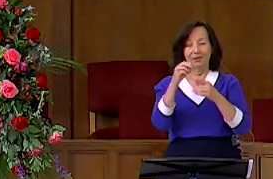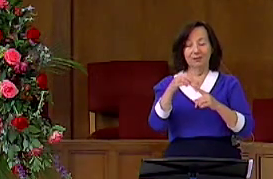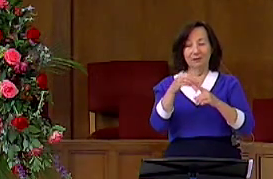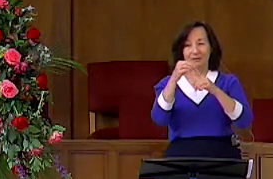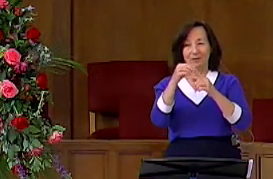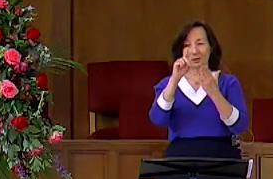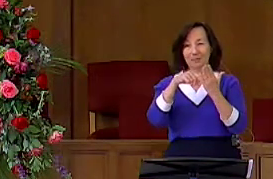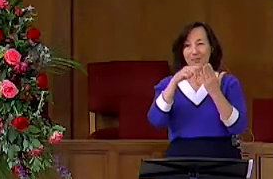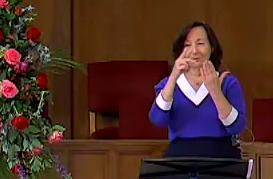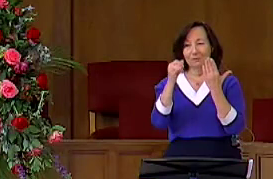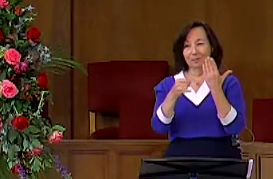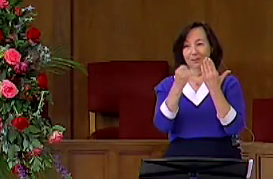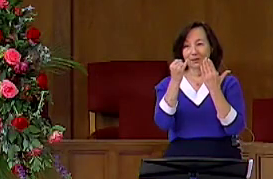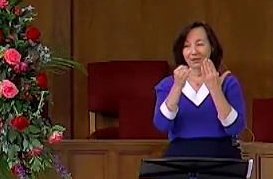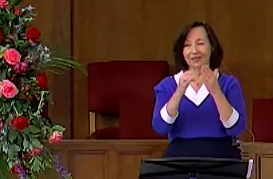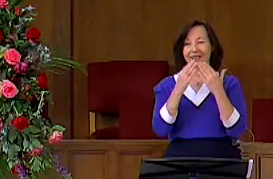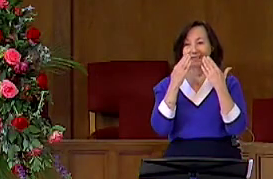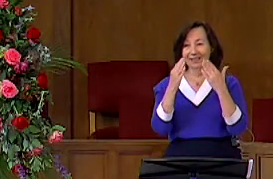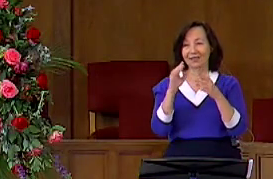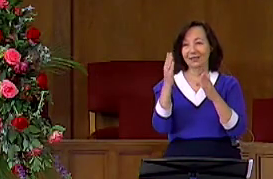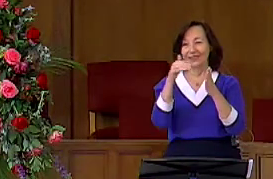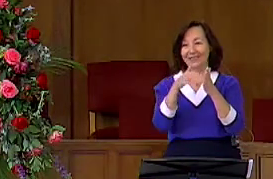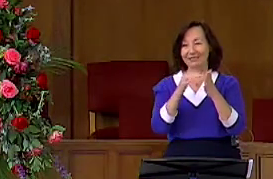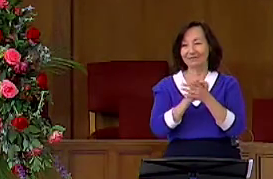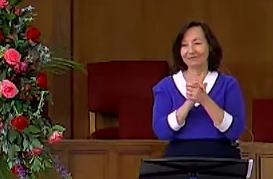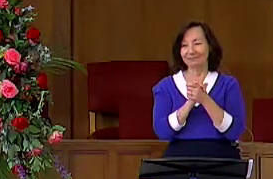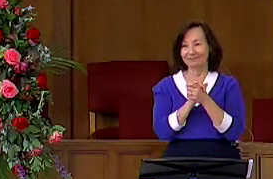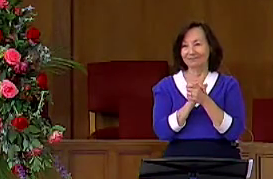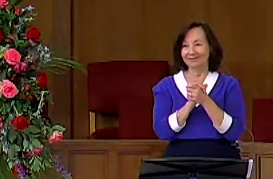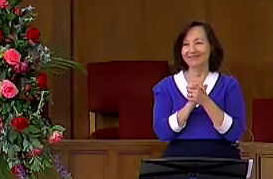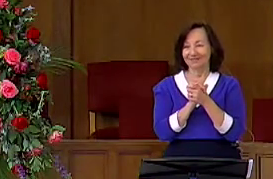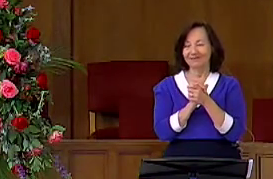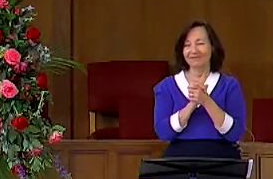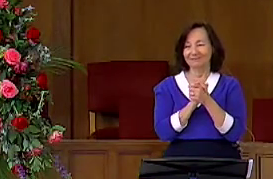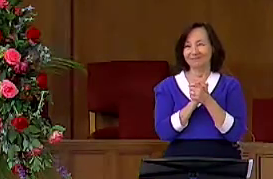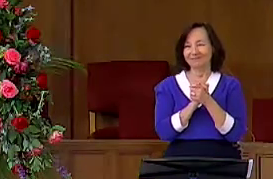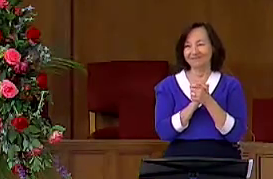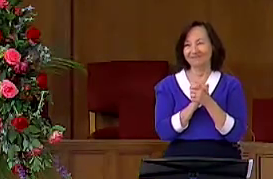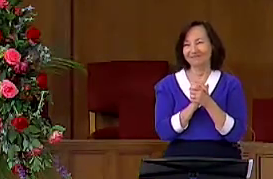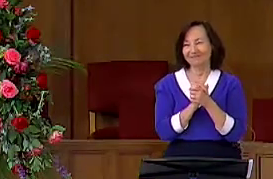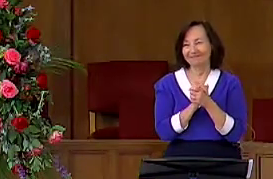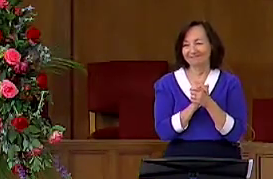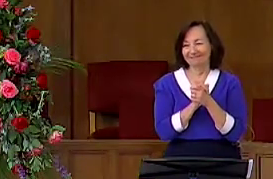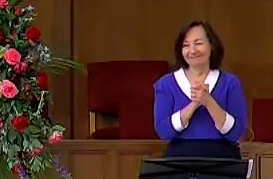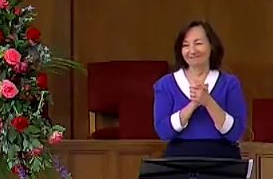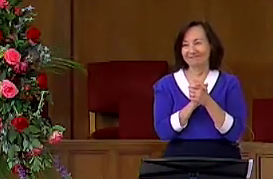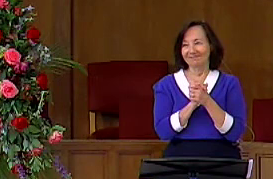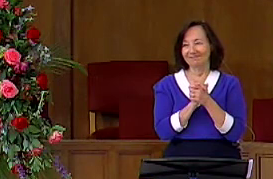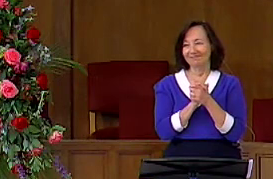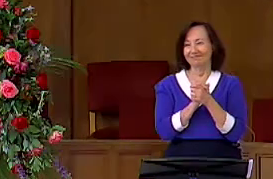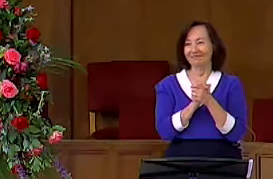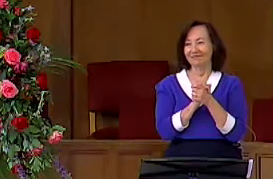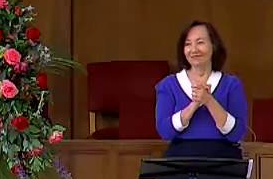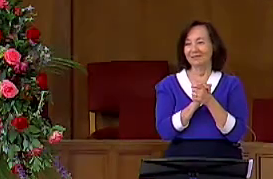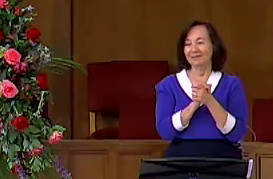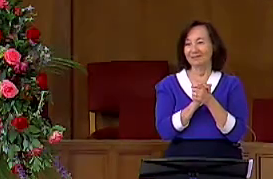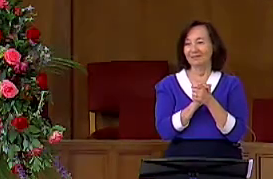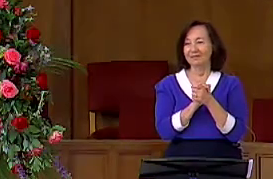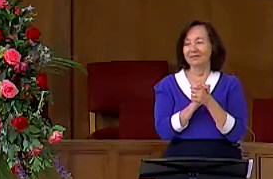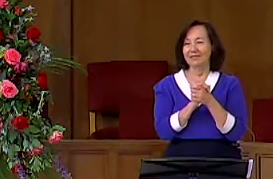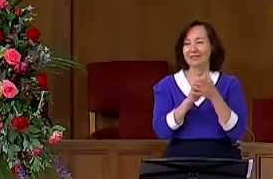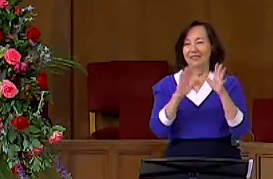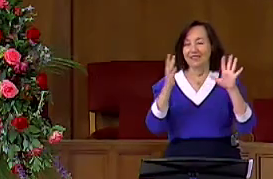Thank you again, and thank you for this. You're welcome. So that's smart. A tear right there. That's okay. Stay standing, if you don't mind, as you give